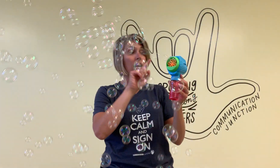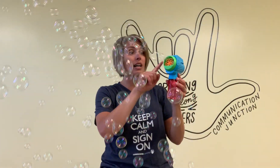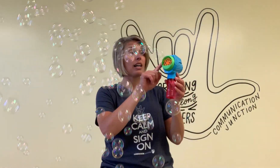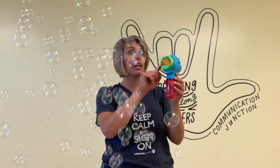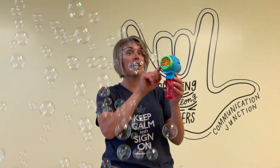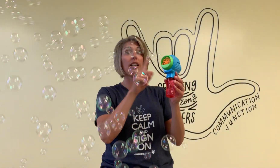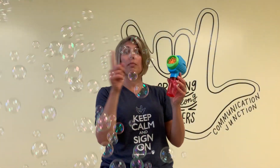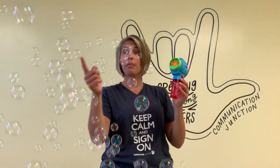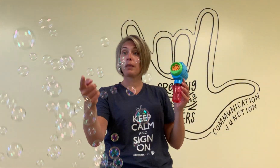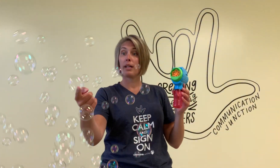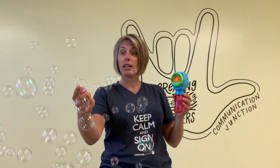pop,